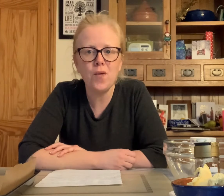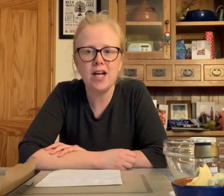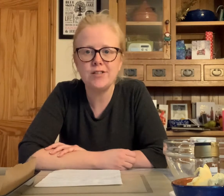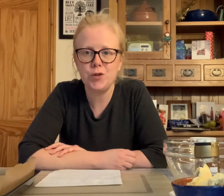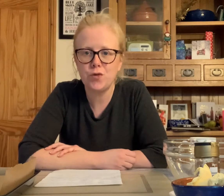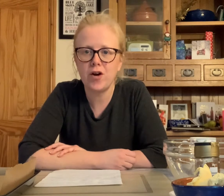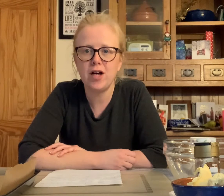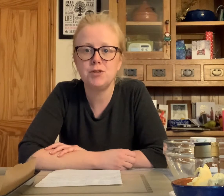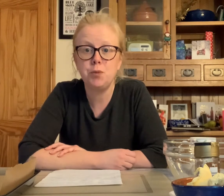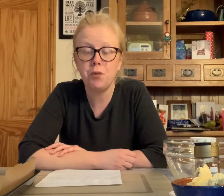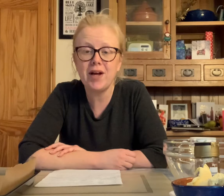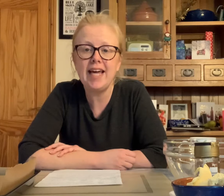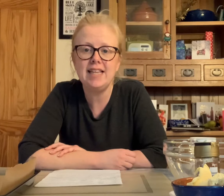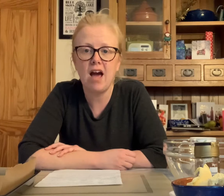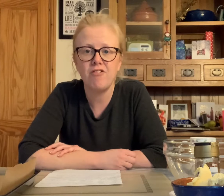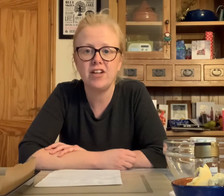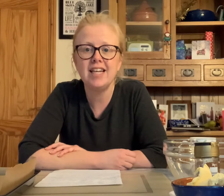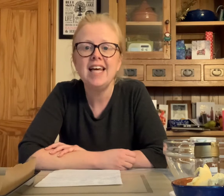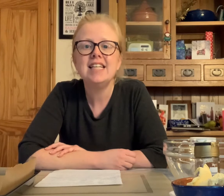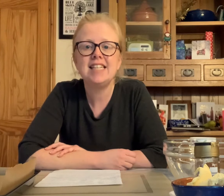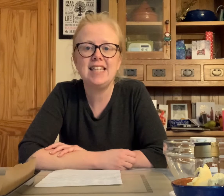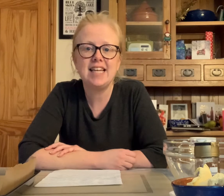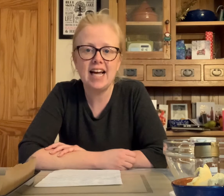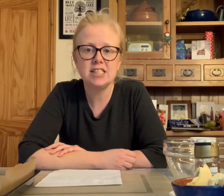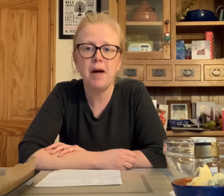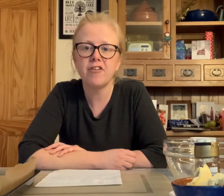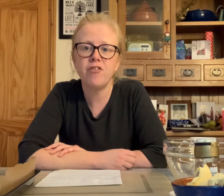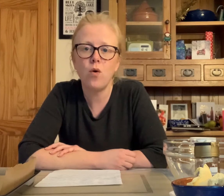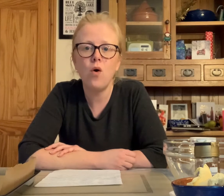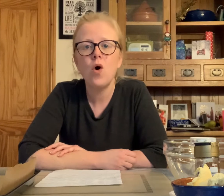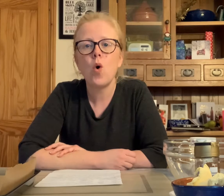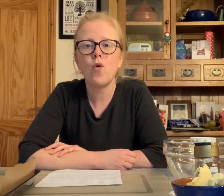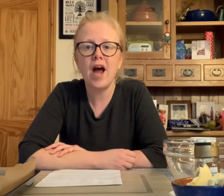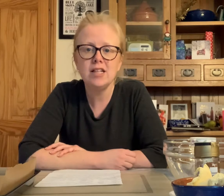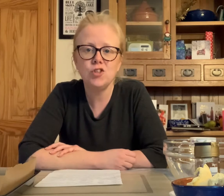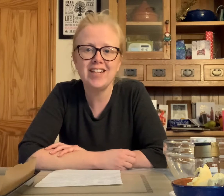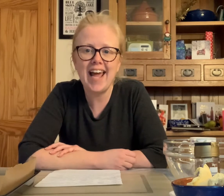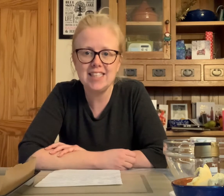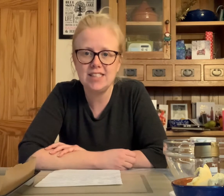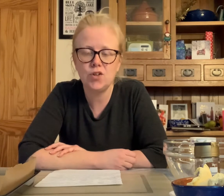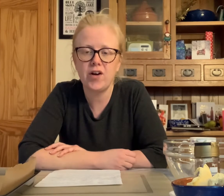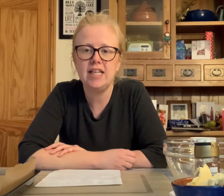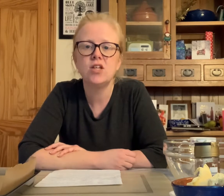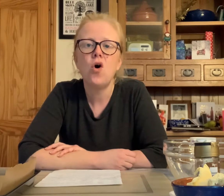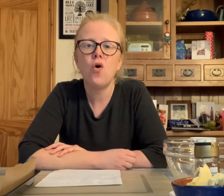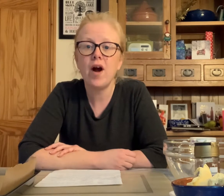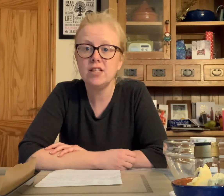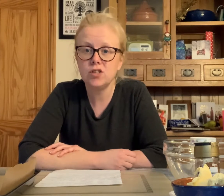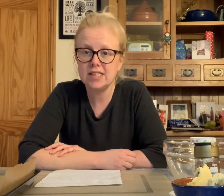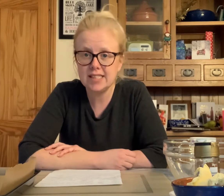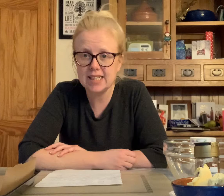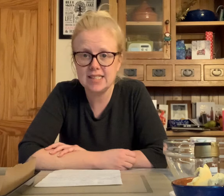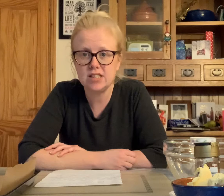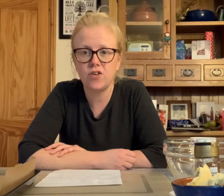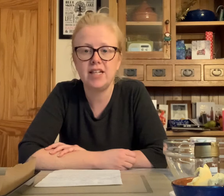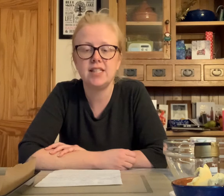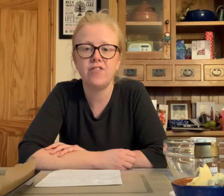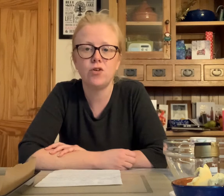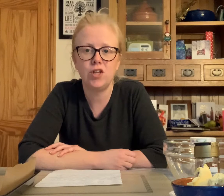ask your grown-up to preheat the oven to either gas mark 4 or 180 degrees or 160 degrees if you're using